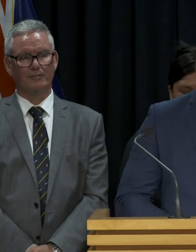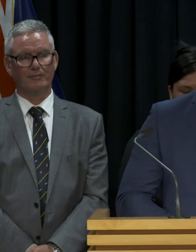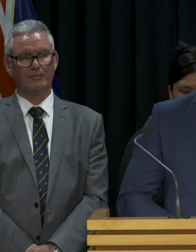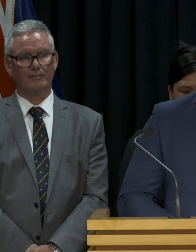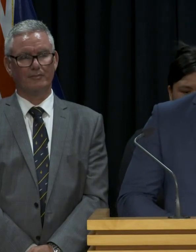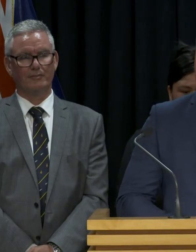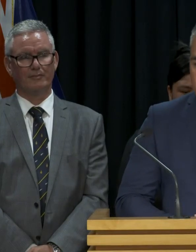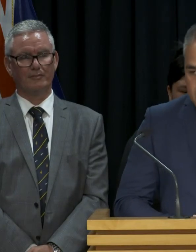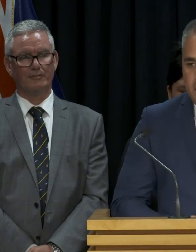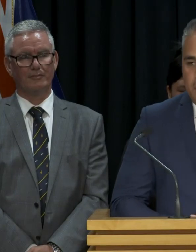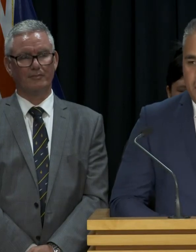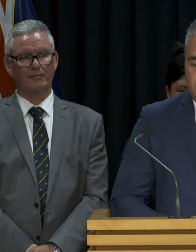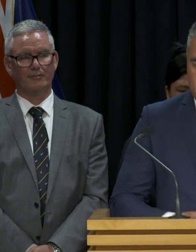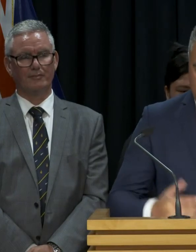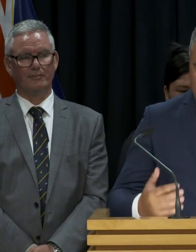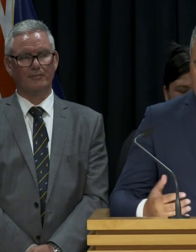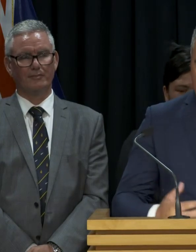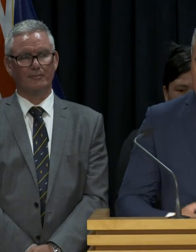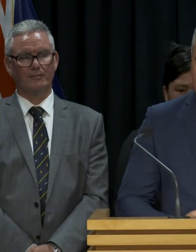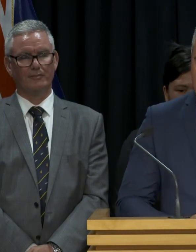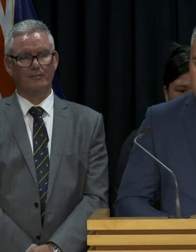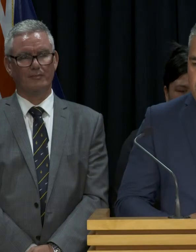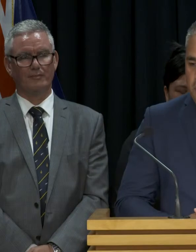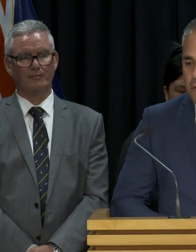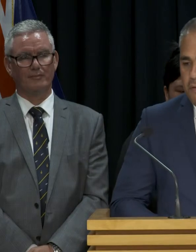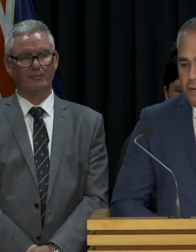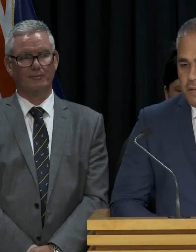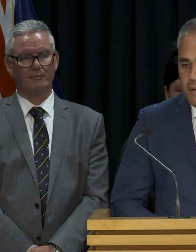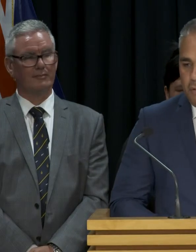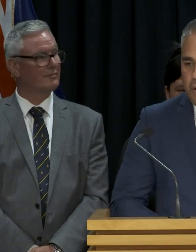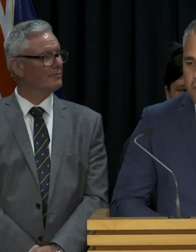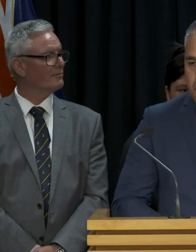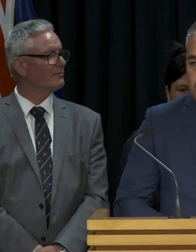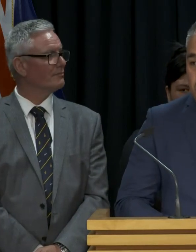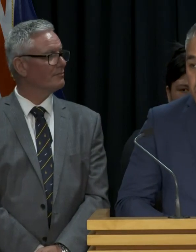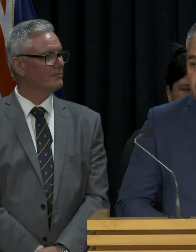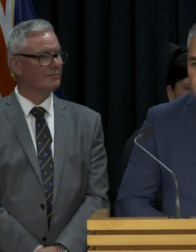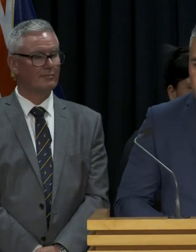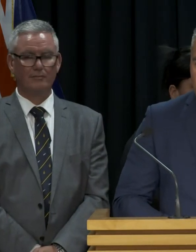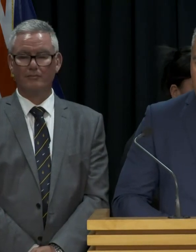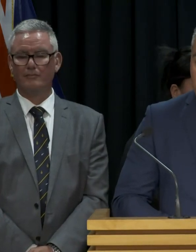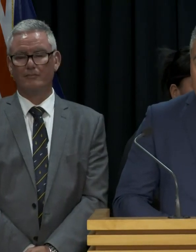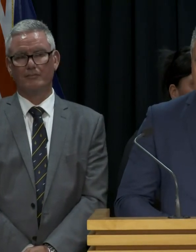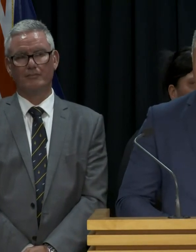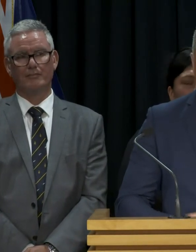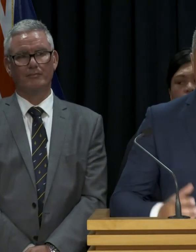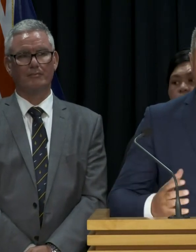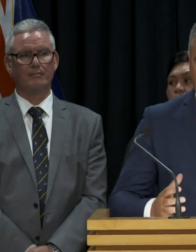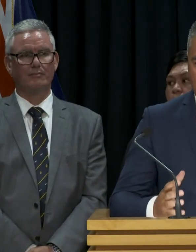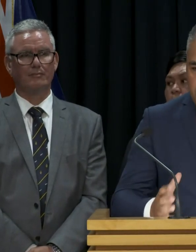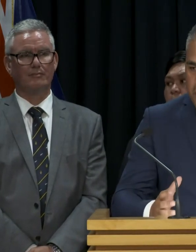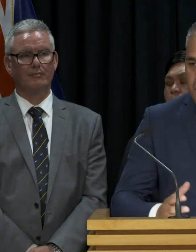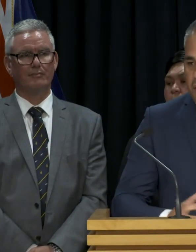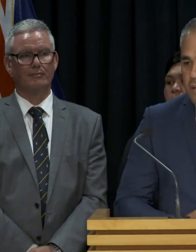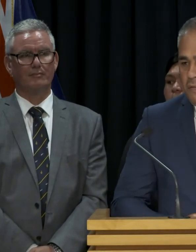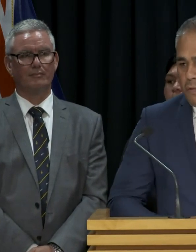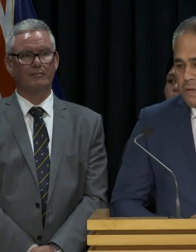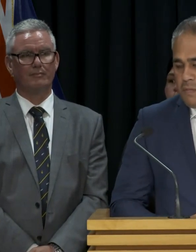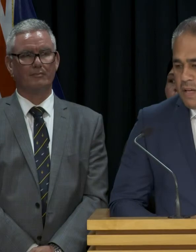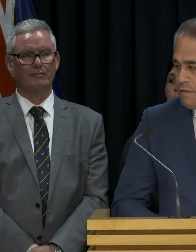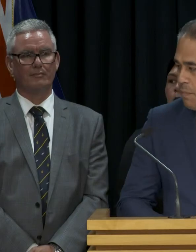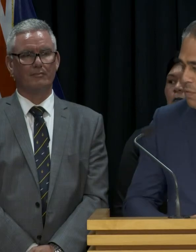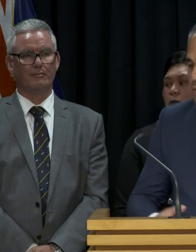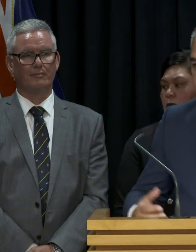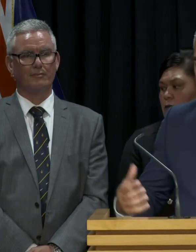defence. As coming in as the new Minister for Defence, I'm looking forward to working not just with the Defence